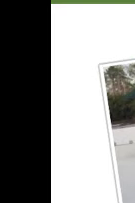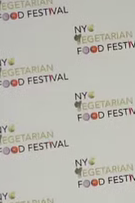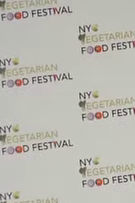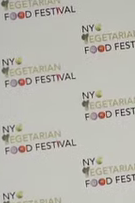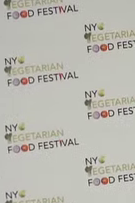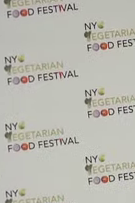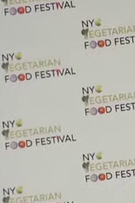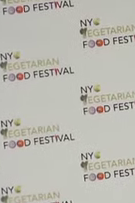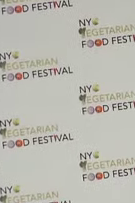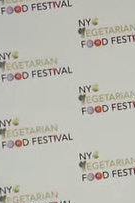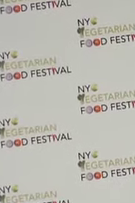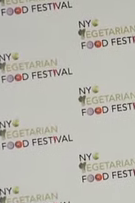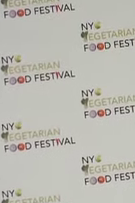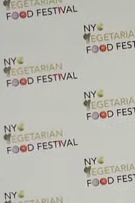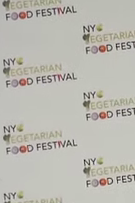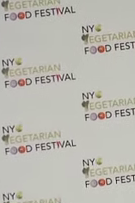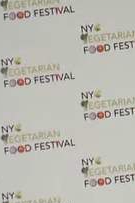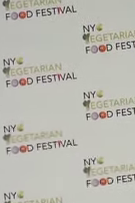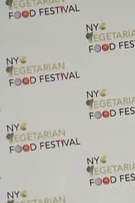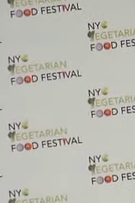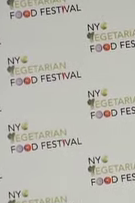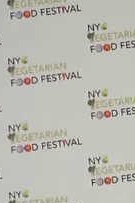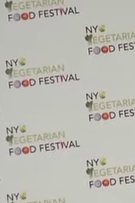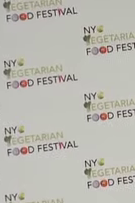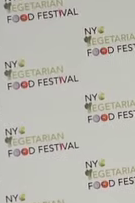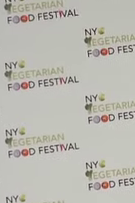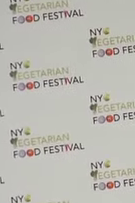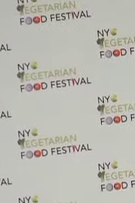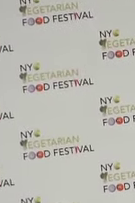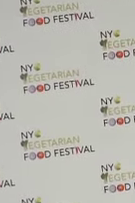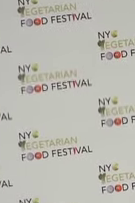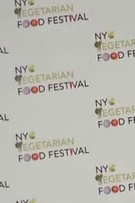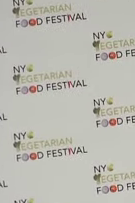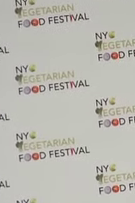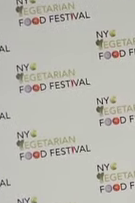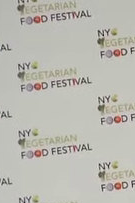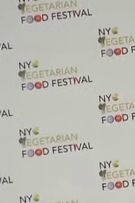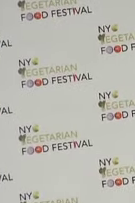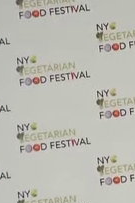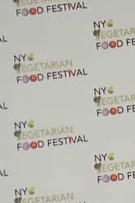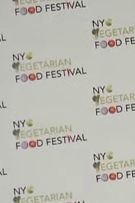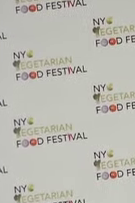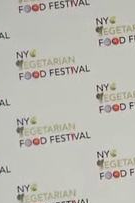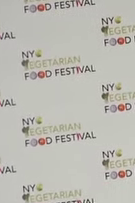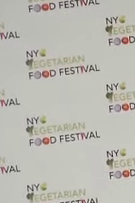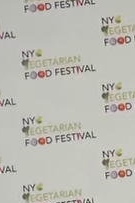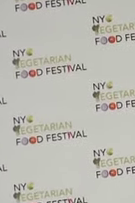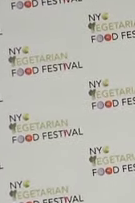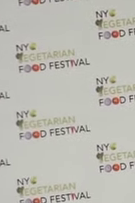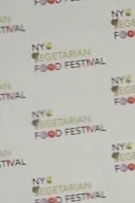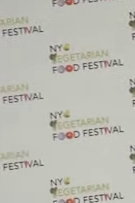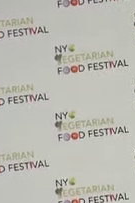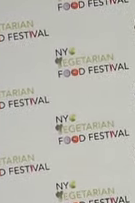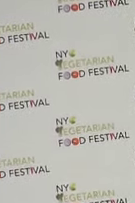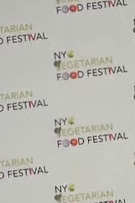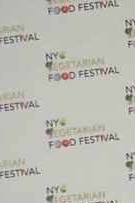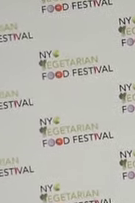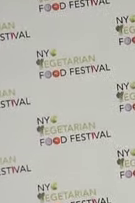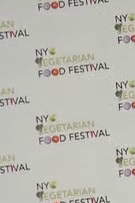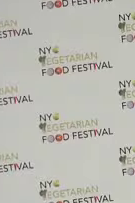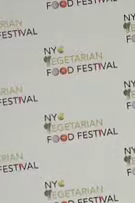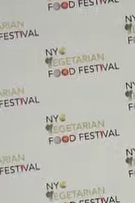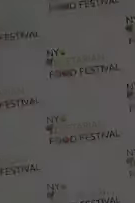before, and it is because I switched to a plant-based diet, and I am so grateful, and that's what inspired me to found Yummy Plants as a community for